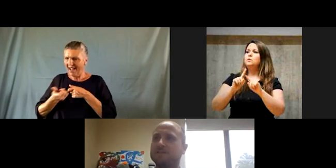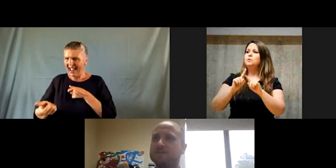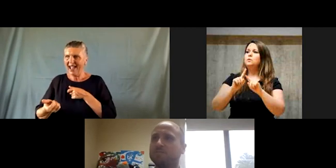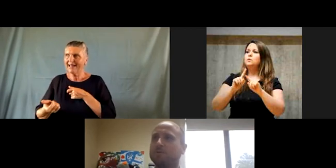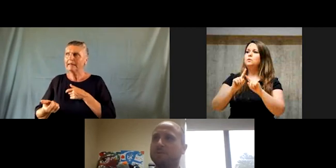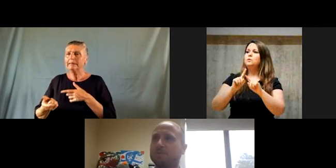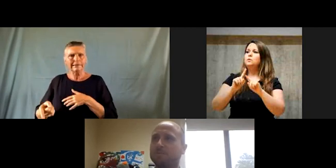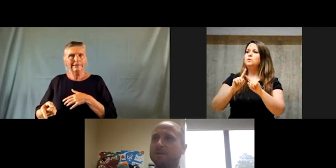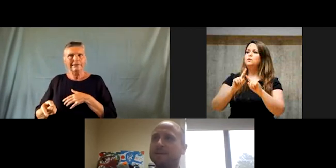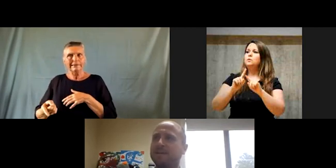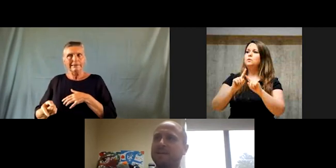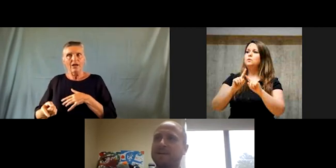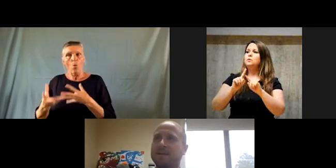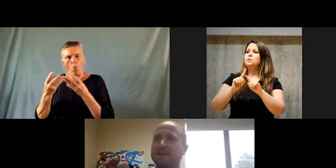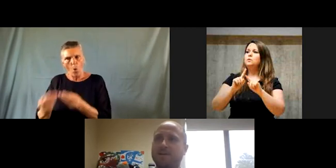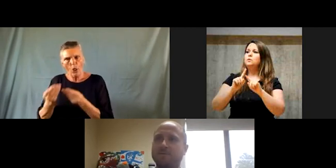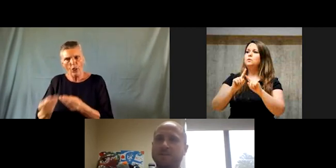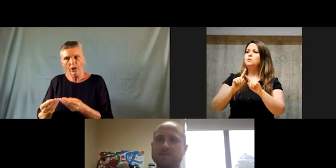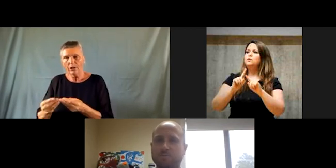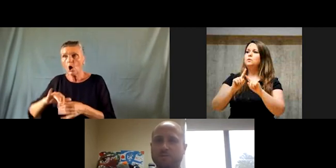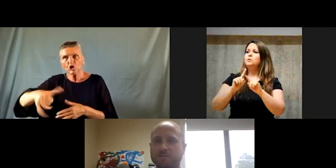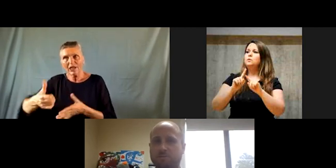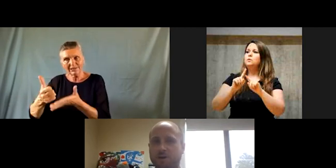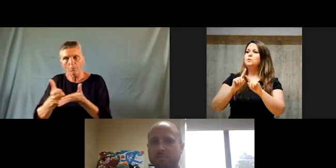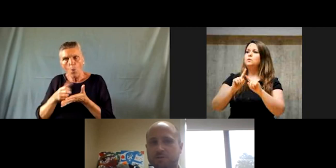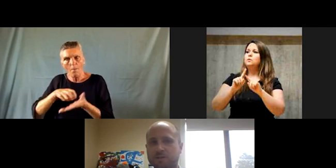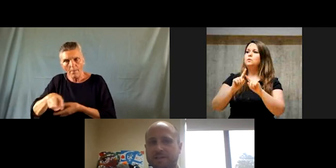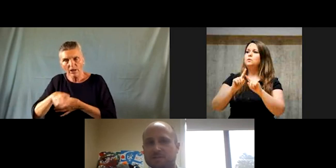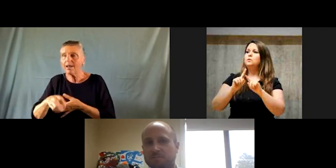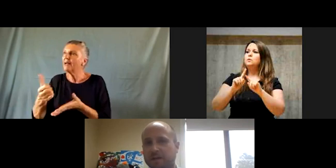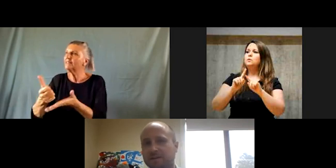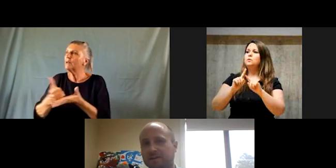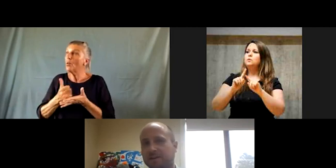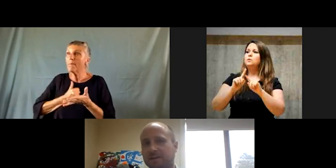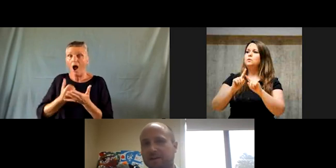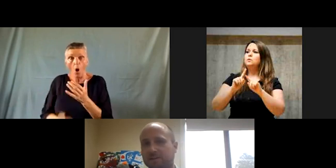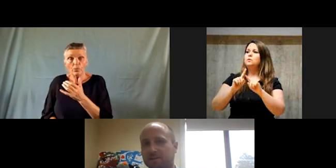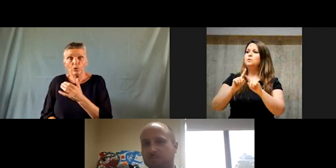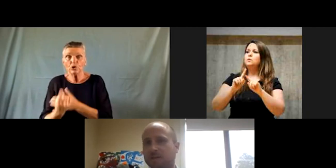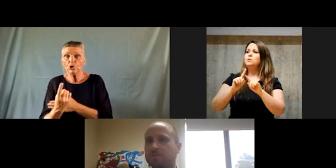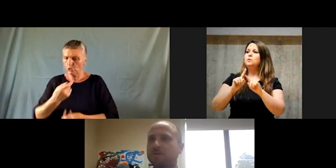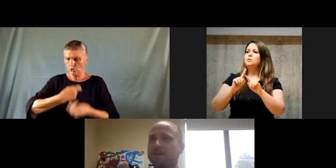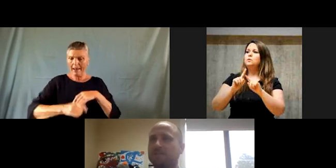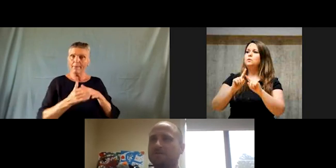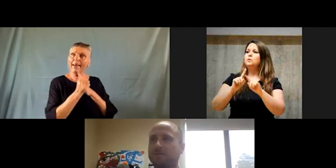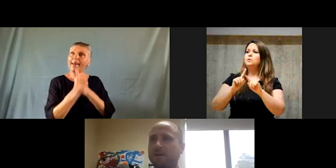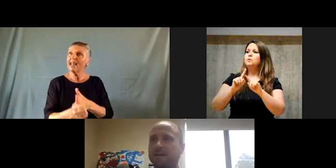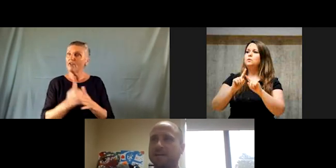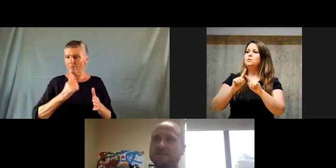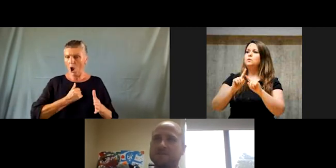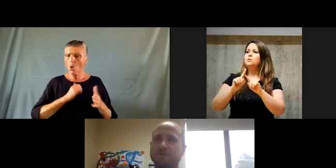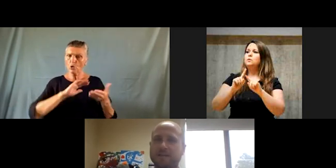me than just supporting my mobility. It supported my opportunity to be a leader in my community